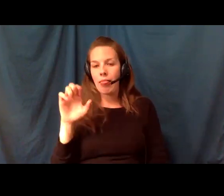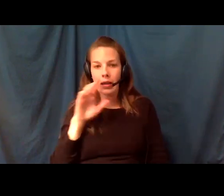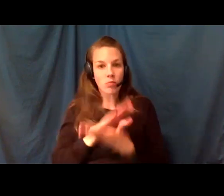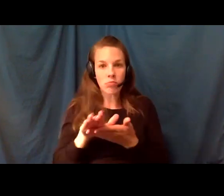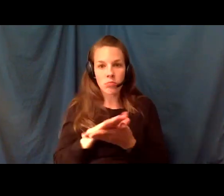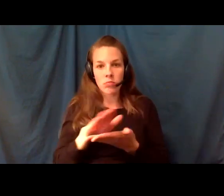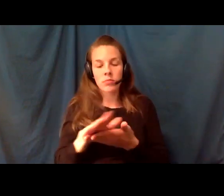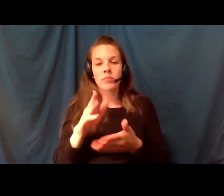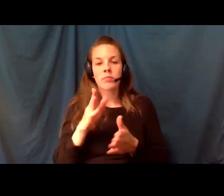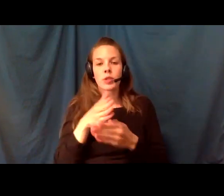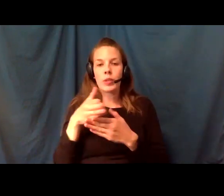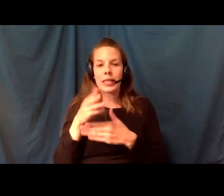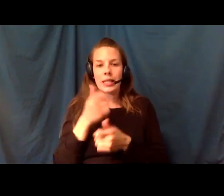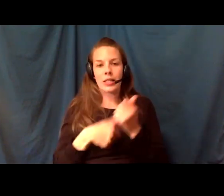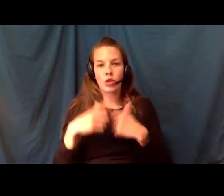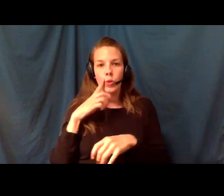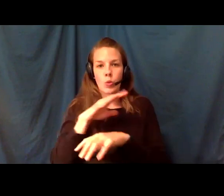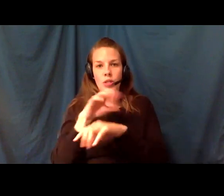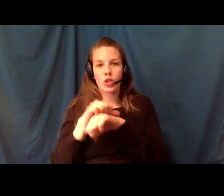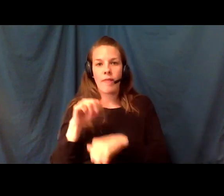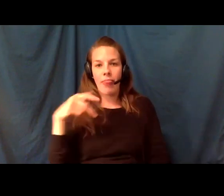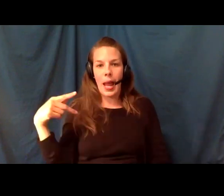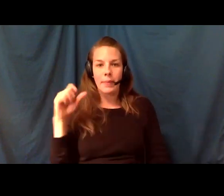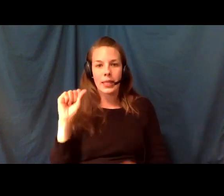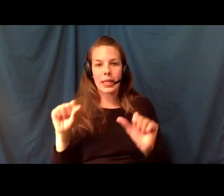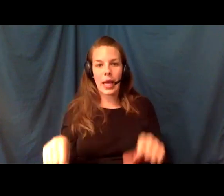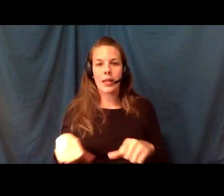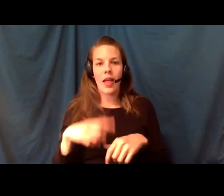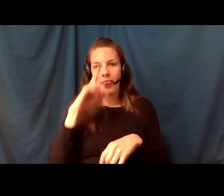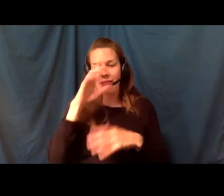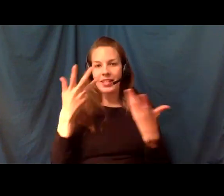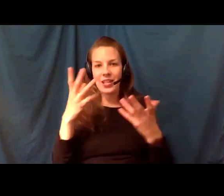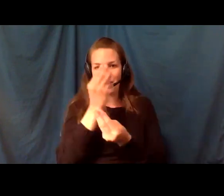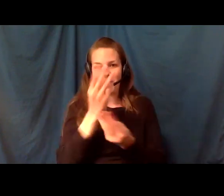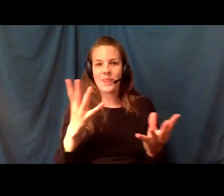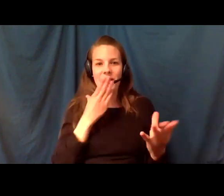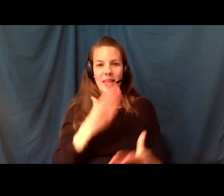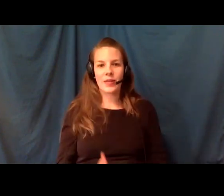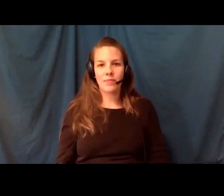they can be reserved on our app. And I think that's all my updates. Thank you.